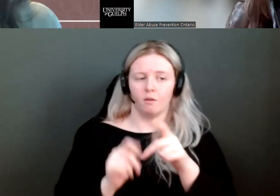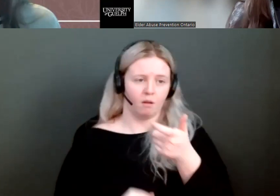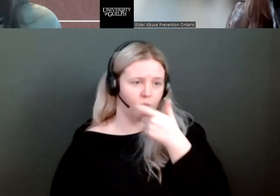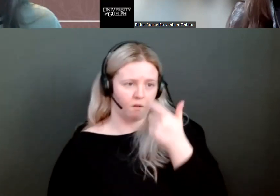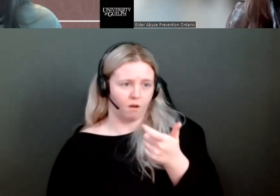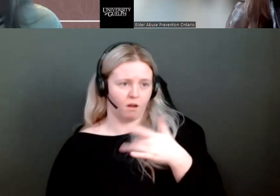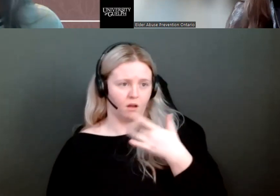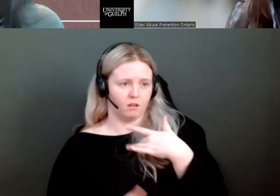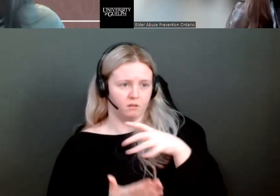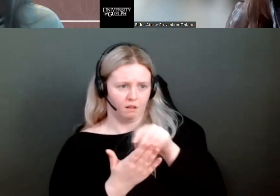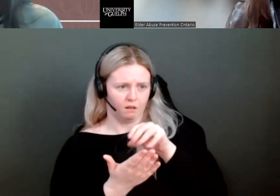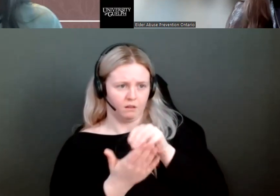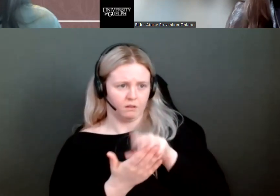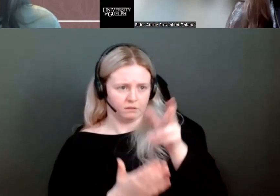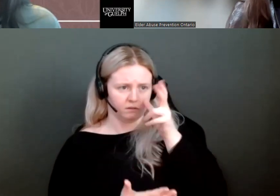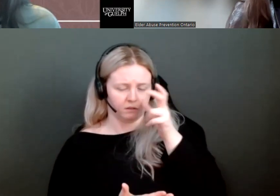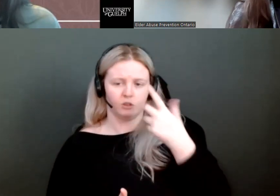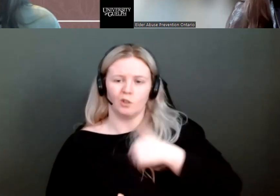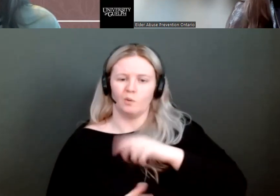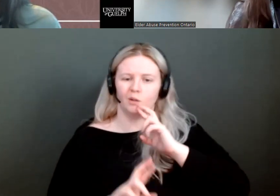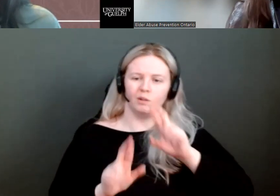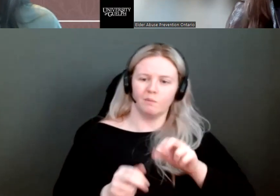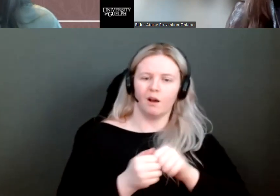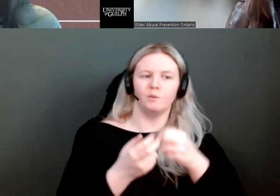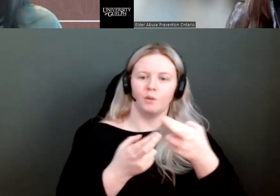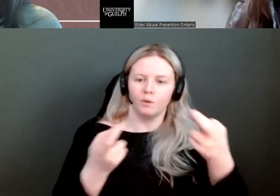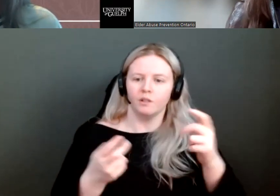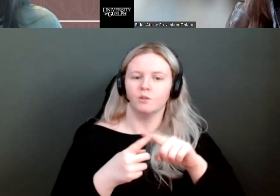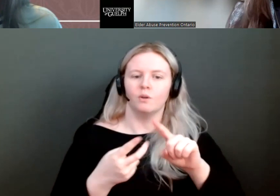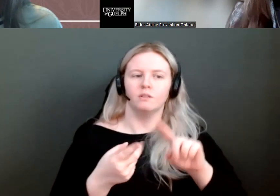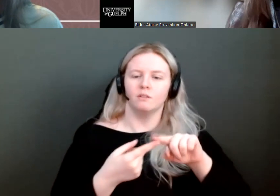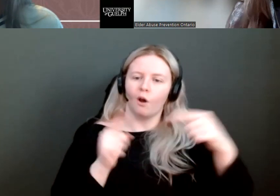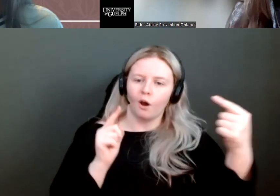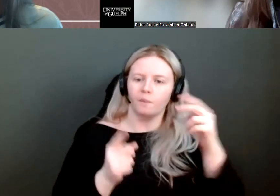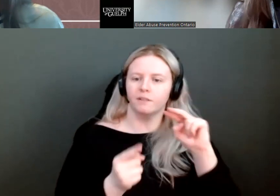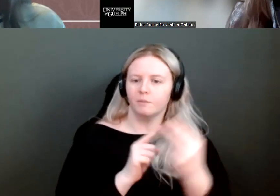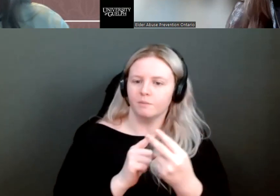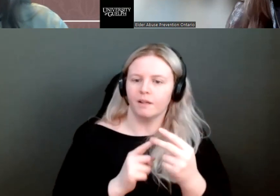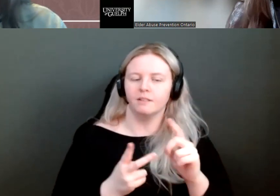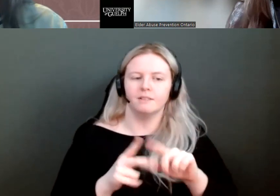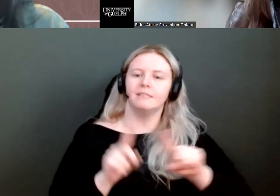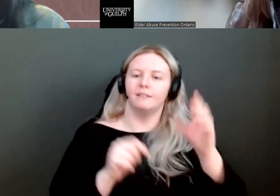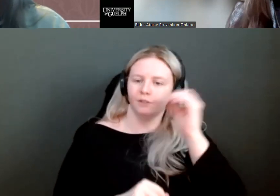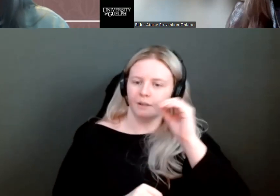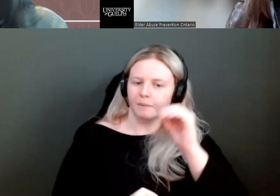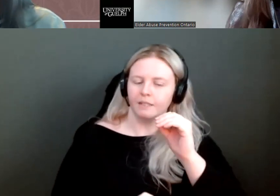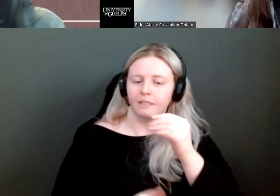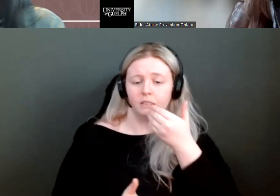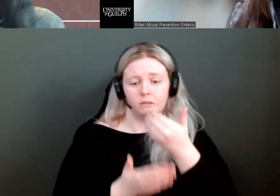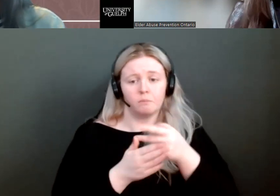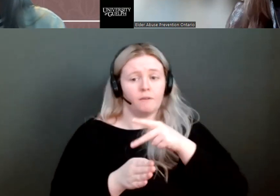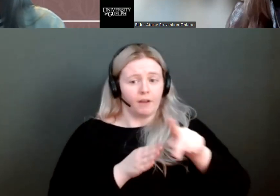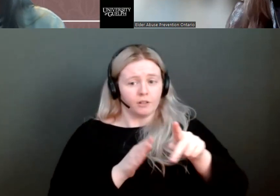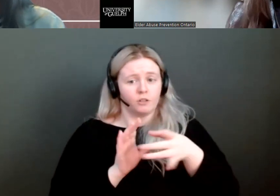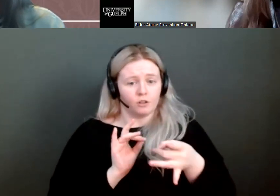with, some resources that they can read, with some, counteractive sort of comments that are still professional, and we